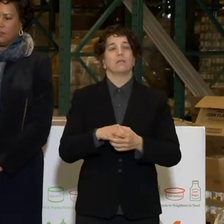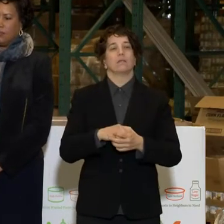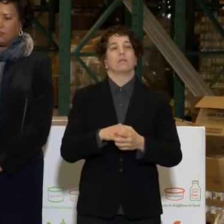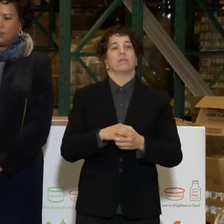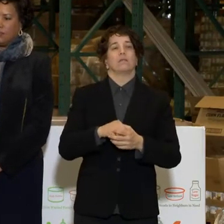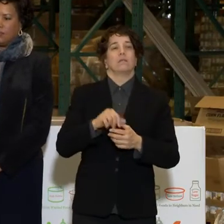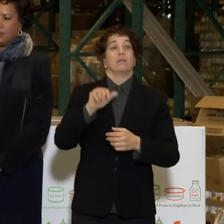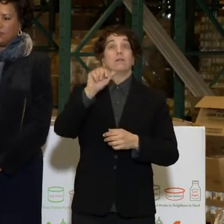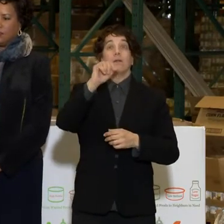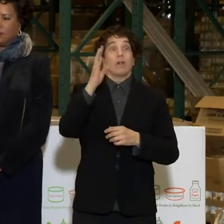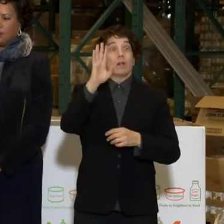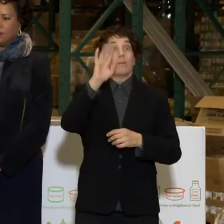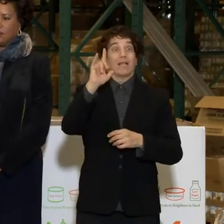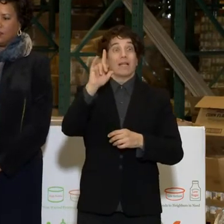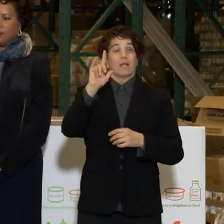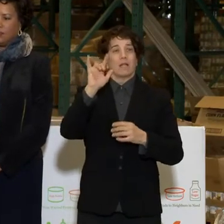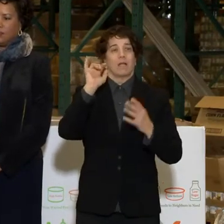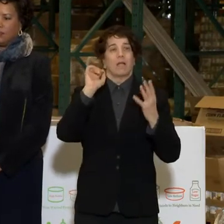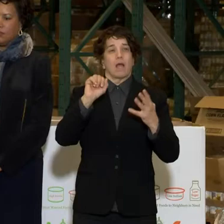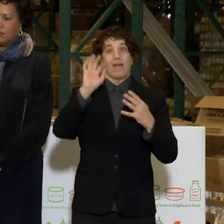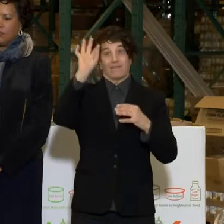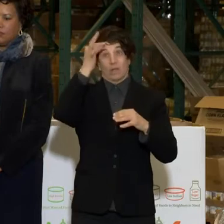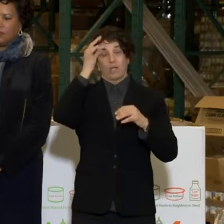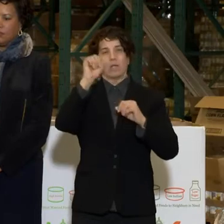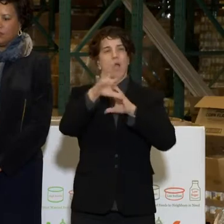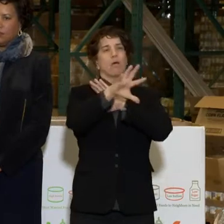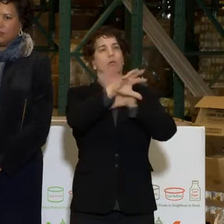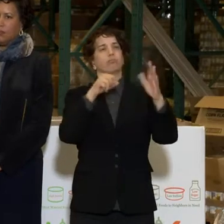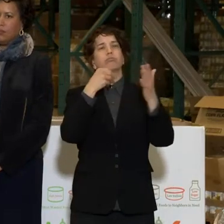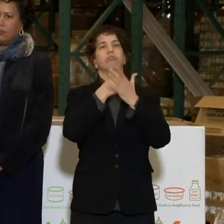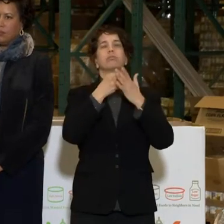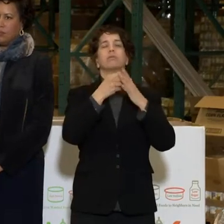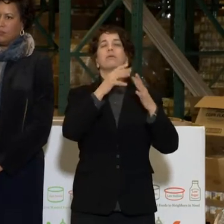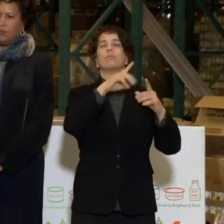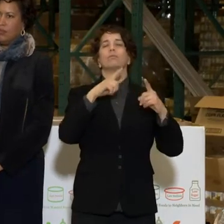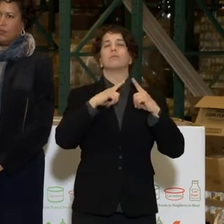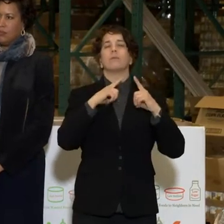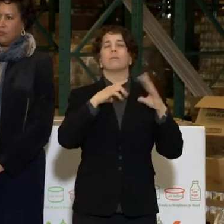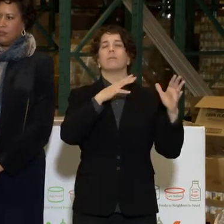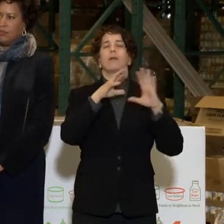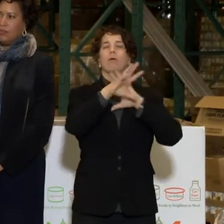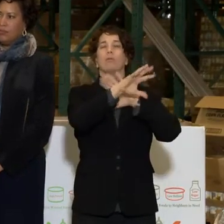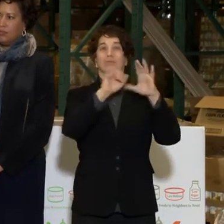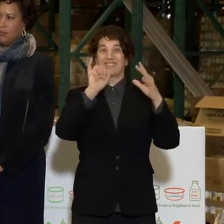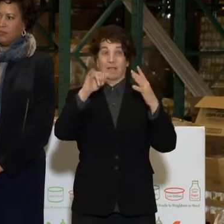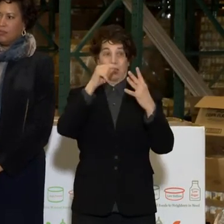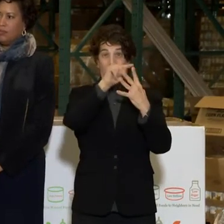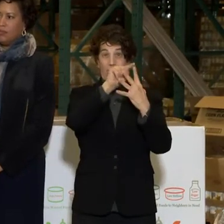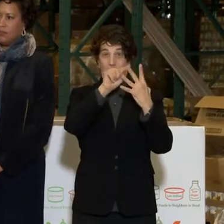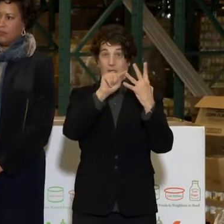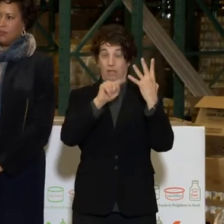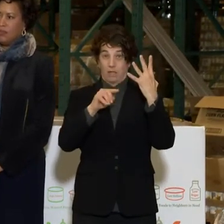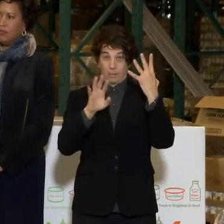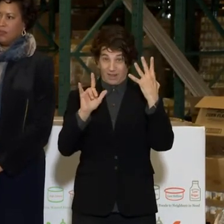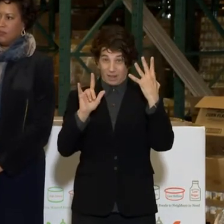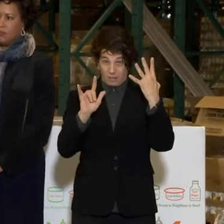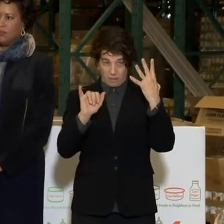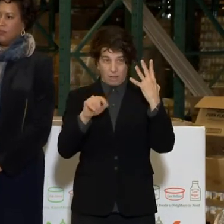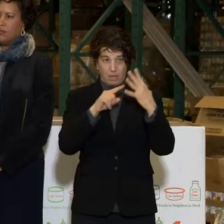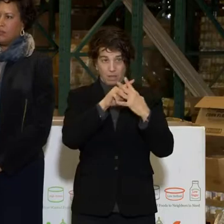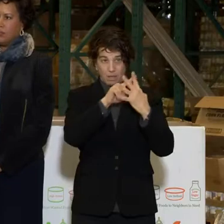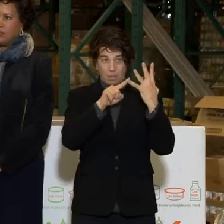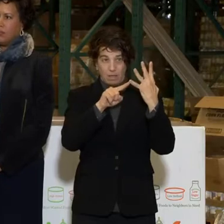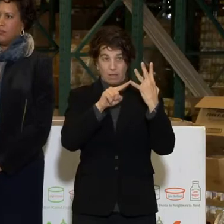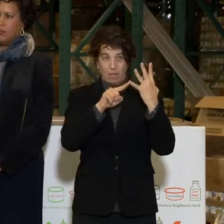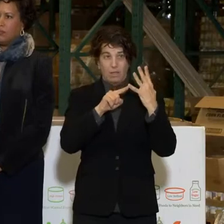that is self-inflicted. We call it the Trump shutdown, I'm afraid we're going to have to call it a Trump emergency now.